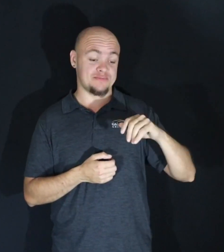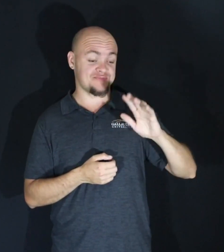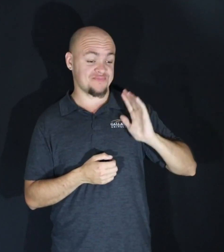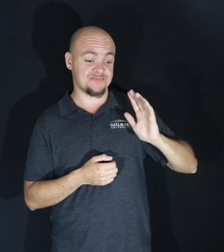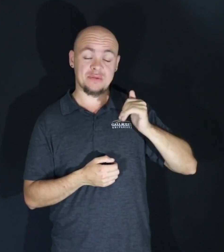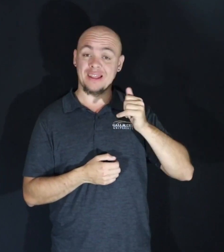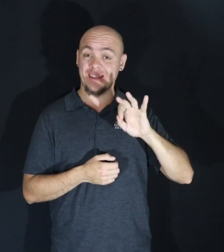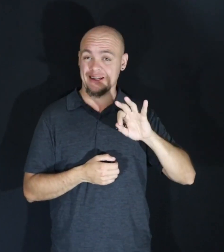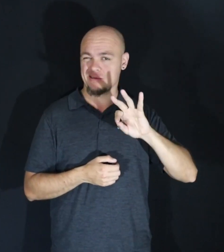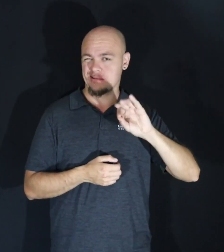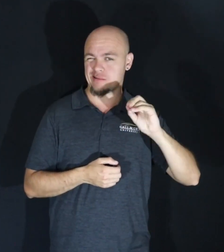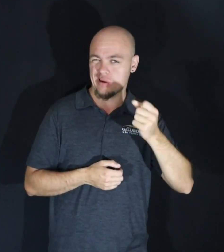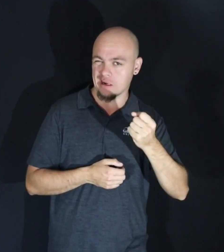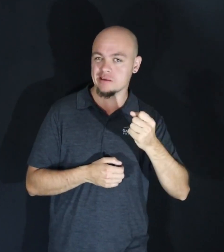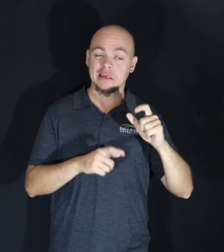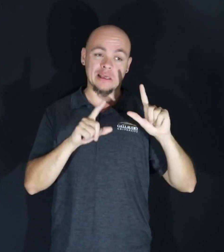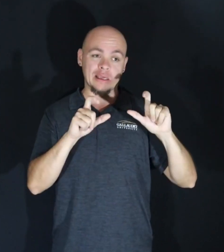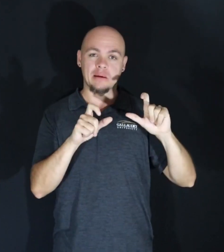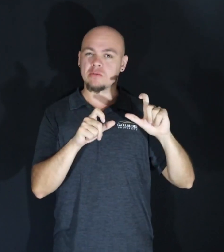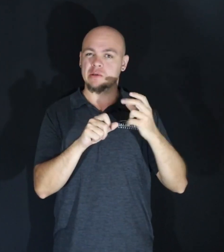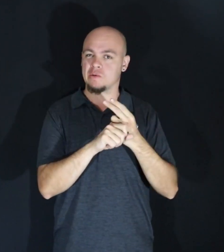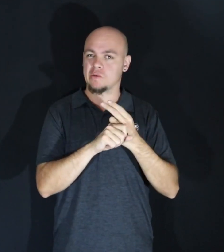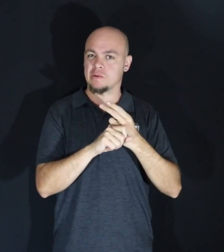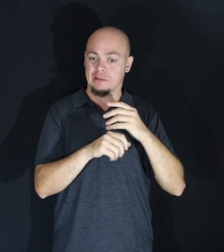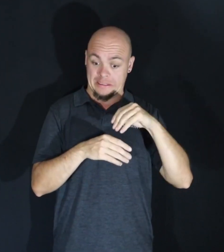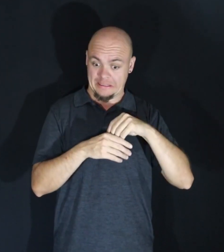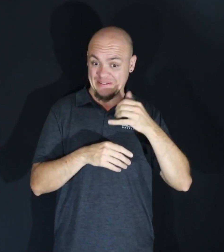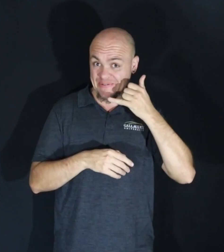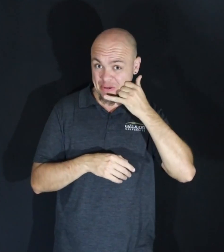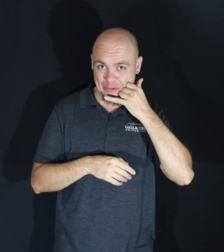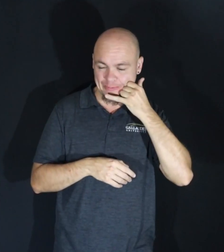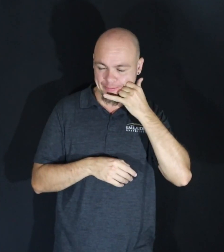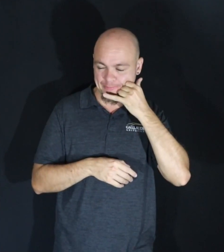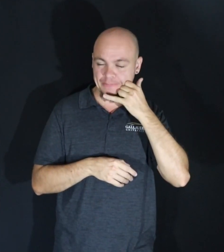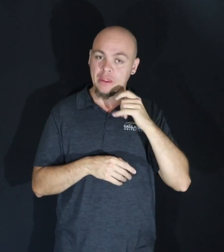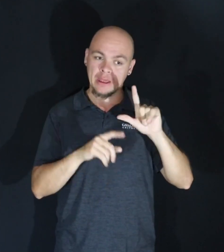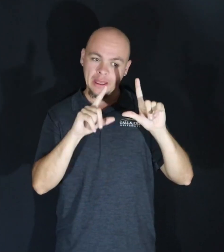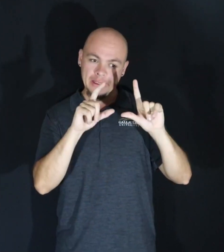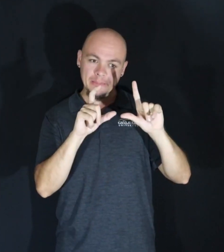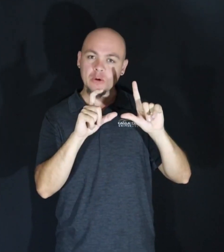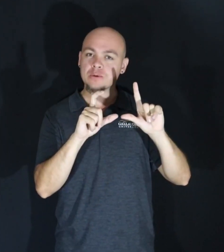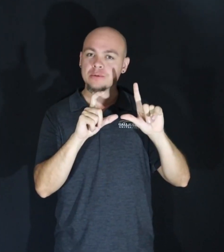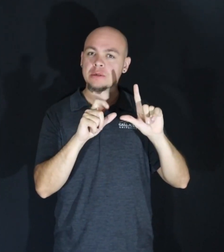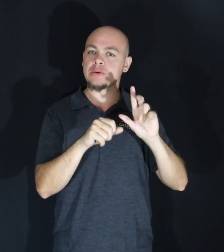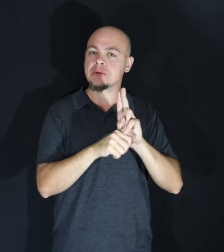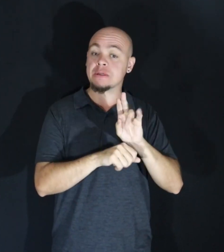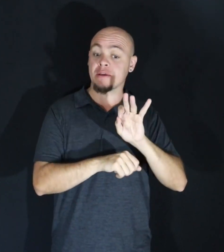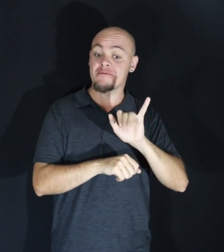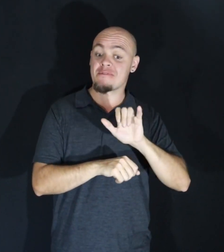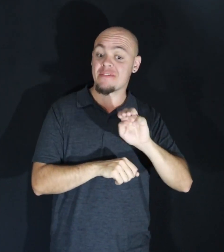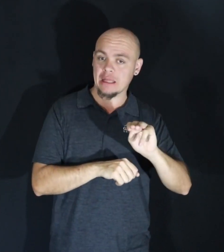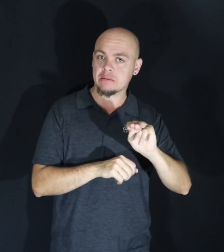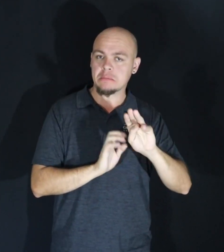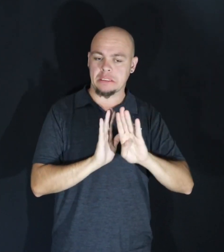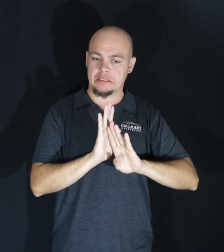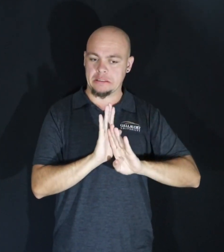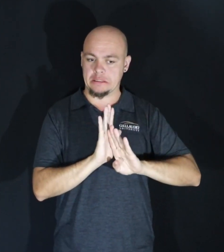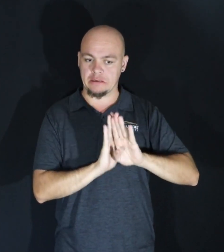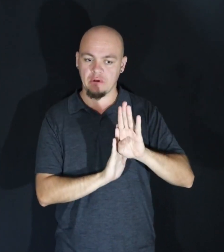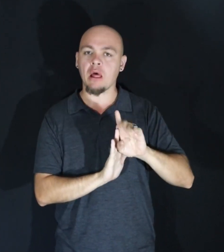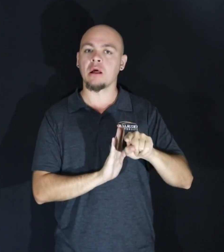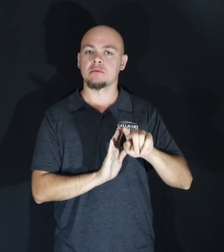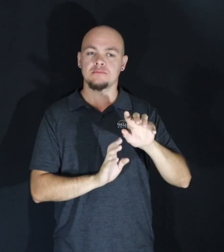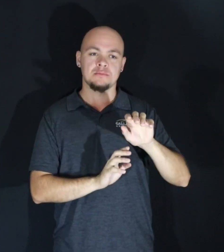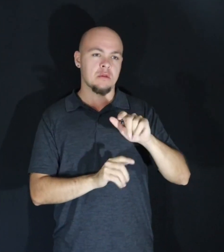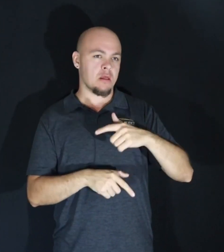used cameras that weren't attached to our cell phones. These cameras required film that had to be developed in order to